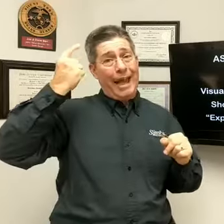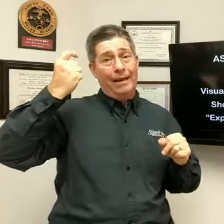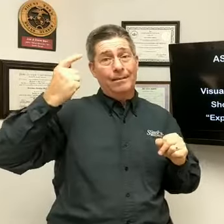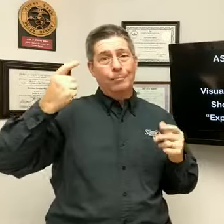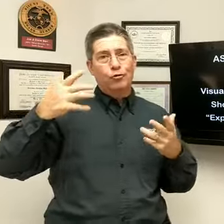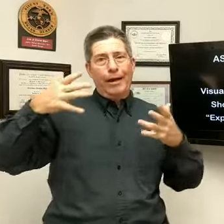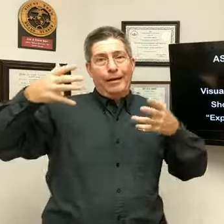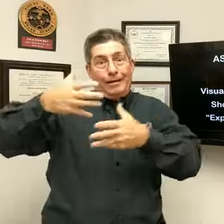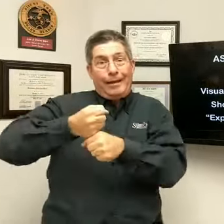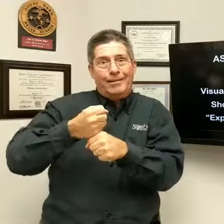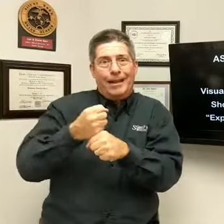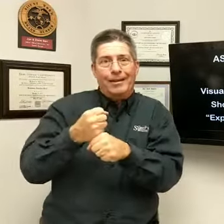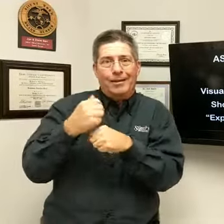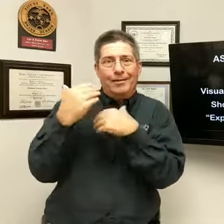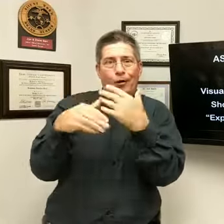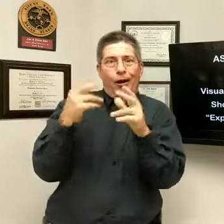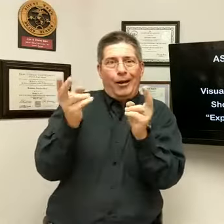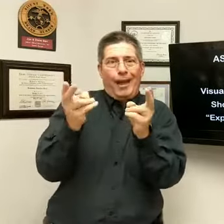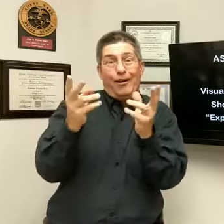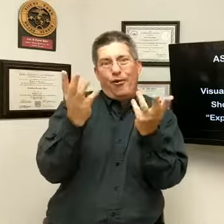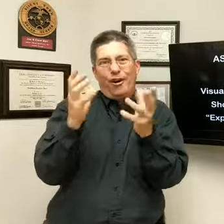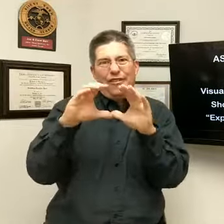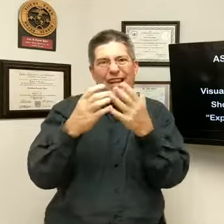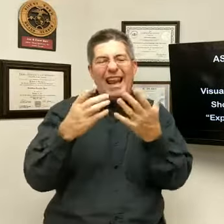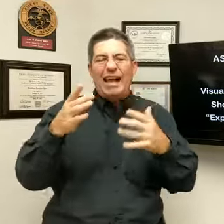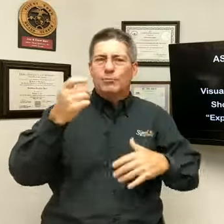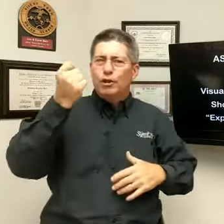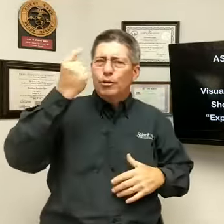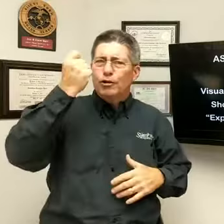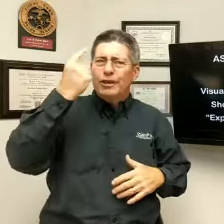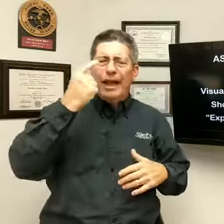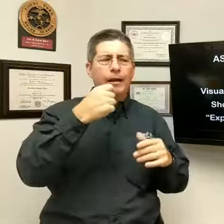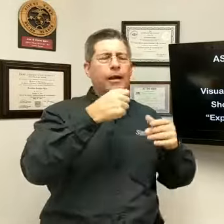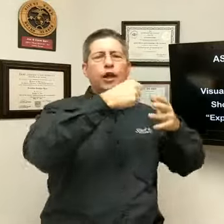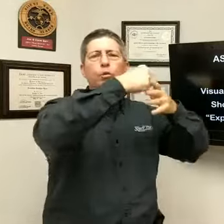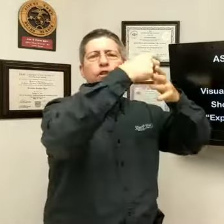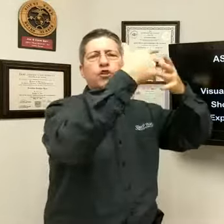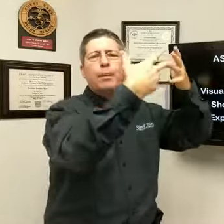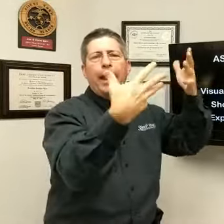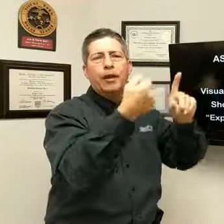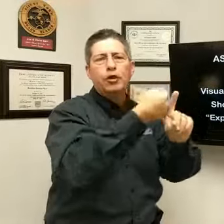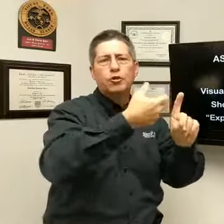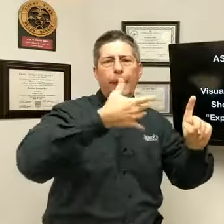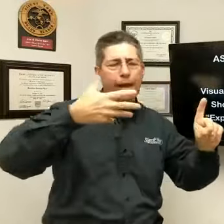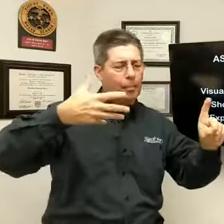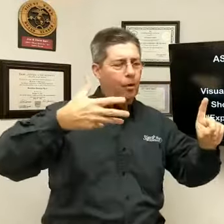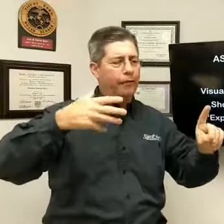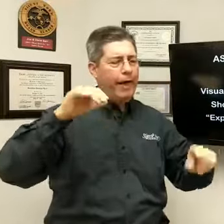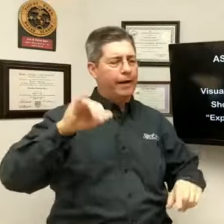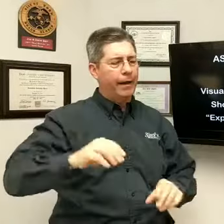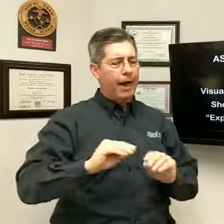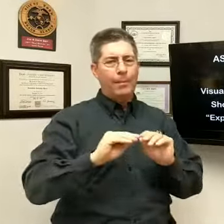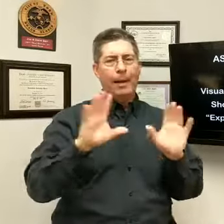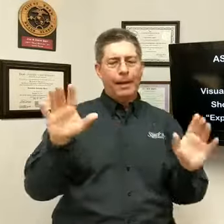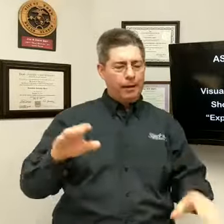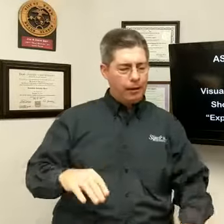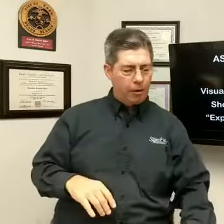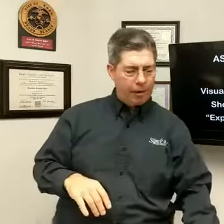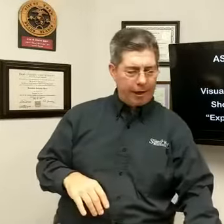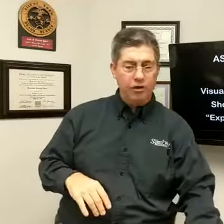I'm trying to condense things and kind of hurry for the class. But you understand, you expand upon that and make it clear. Okay, so